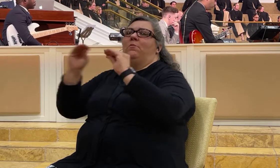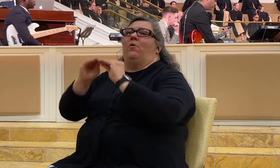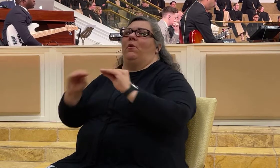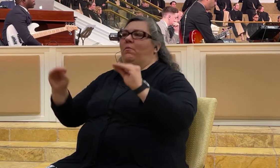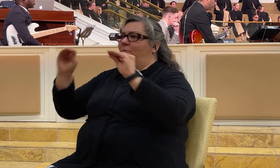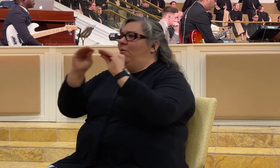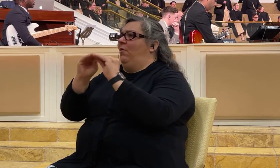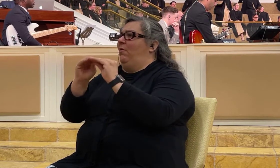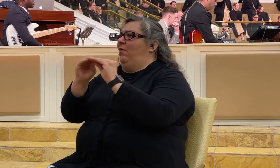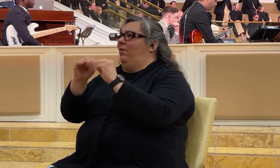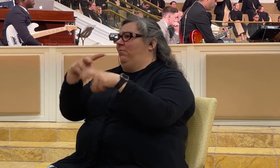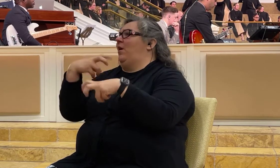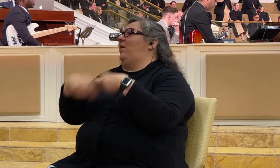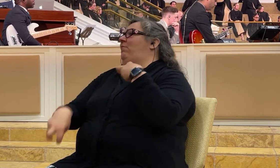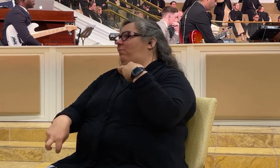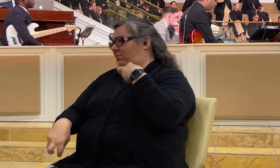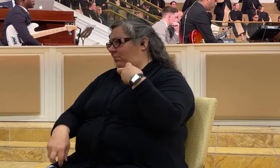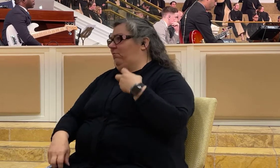raw.